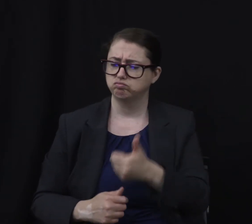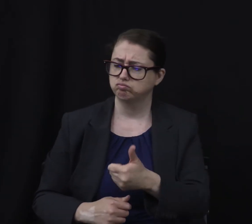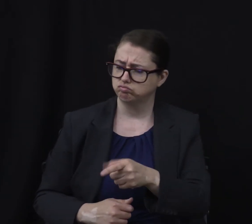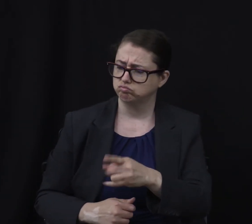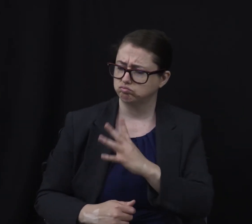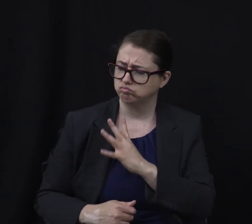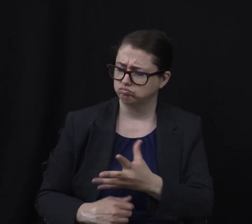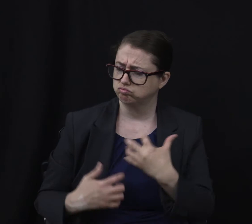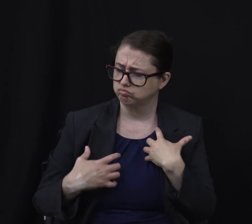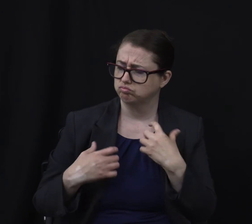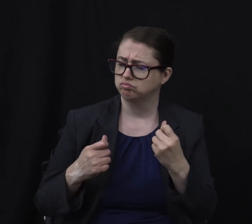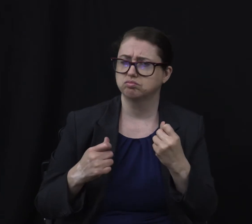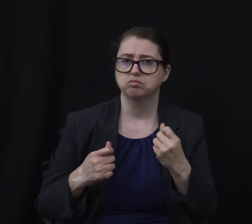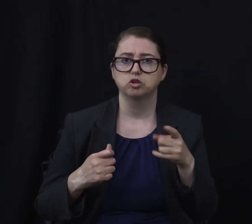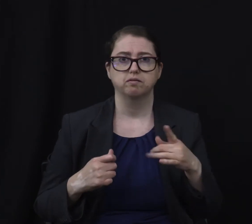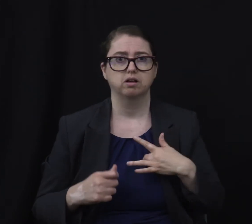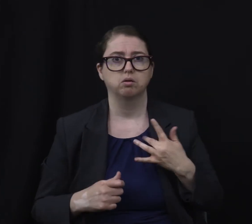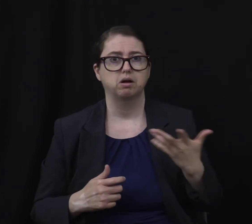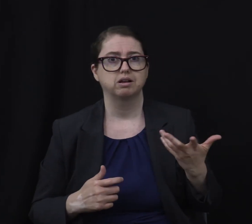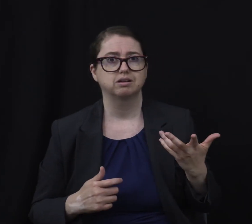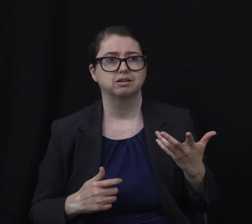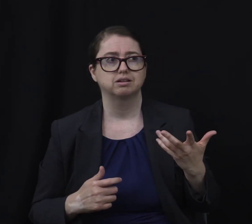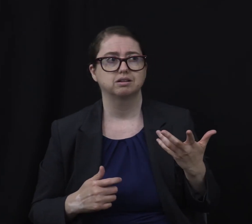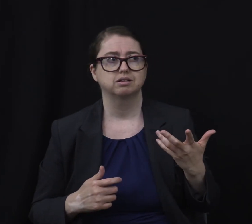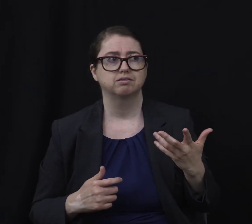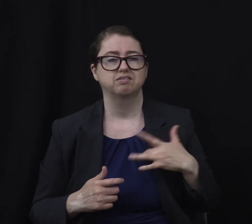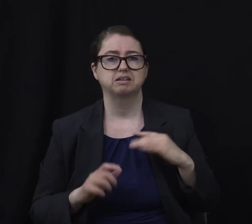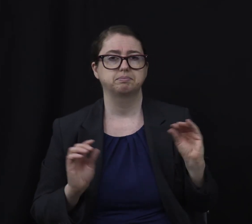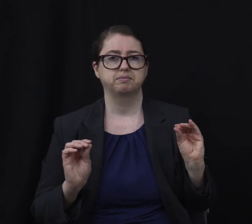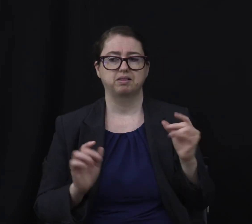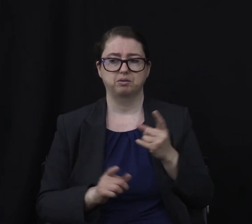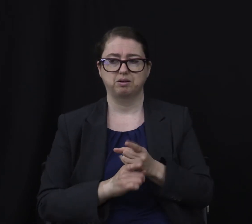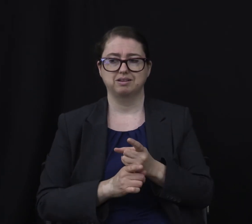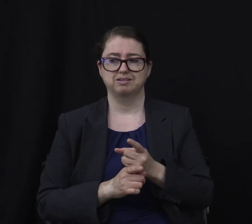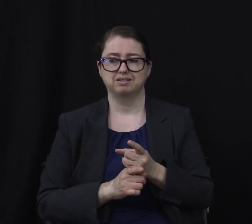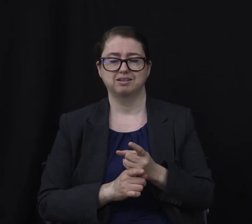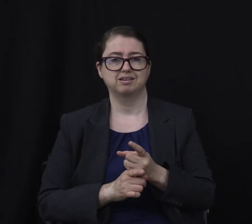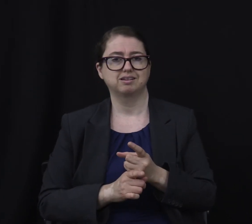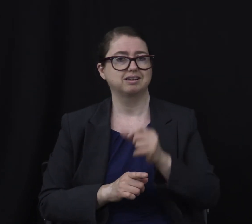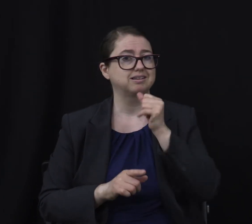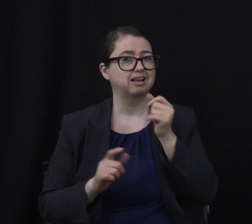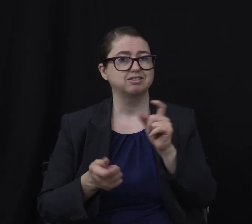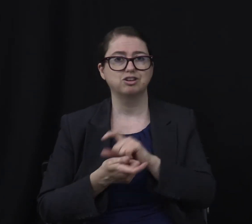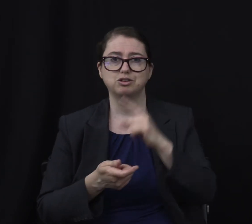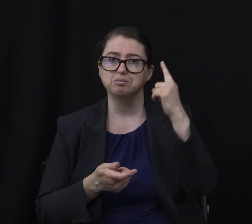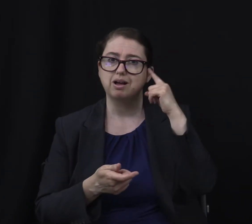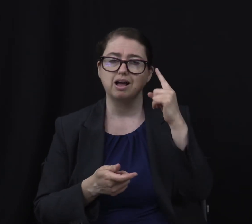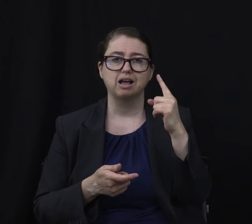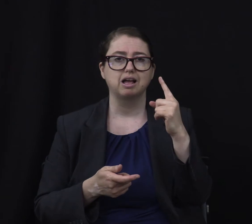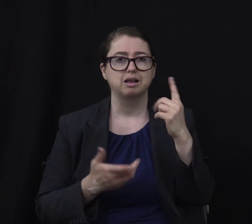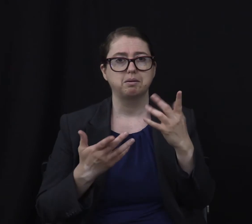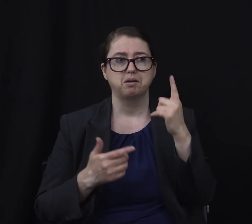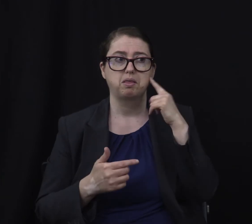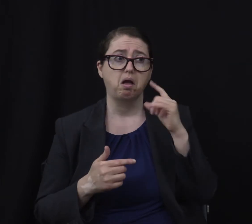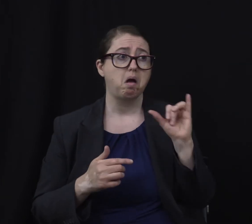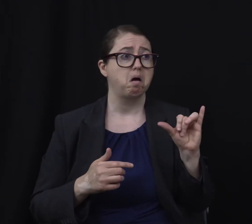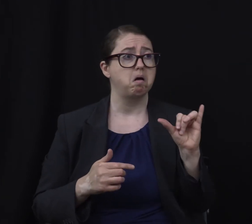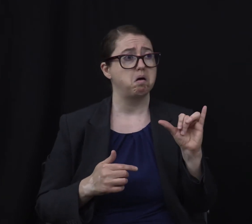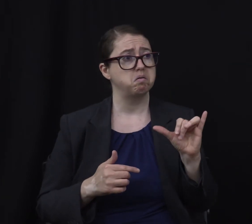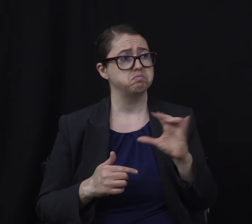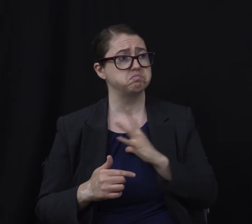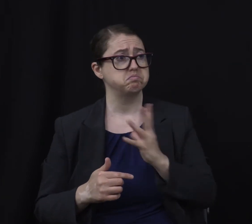for you? It does nothing. Right? It doesn't change your mind, and now you think, oh, actually, I do got this. They just tapped me on the shoulder. I must have